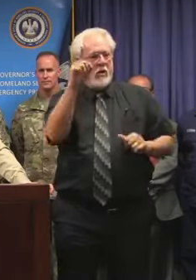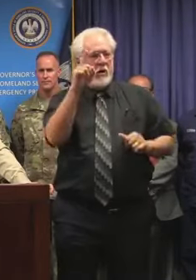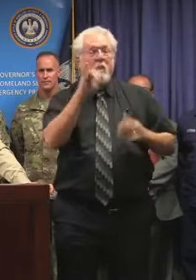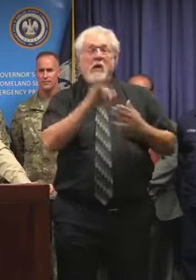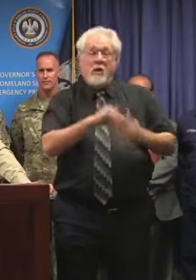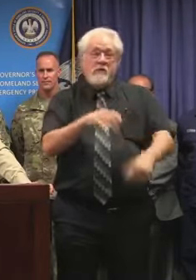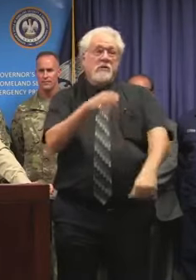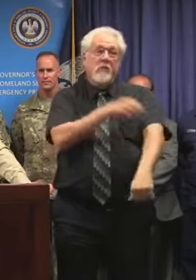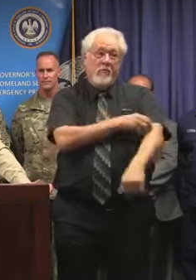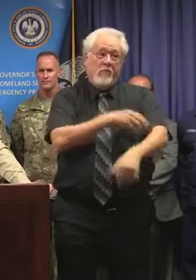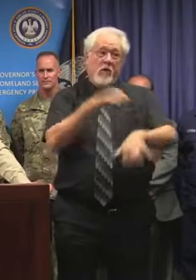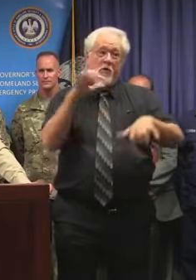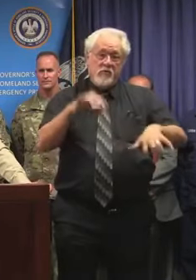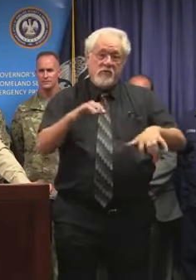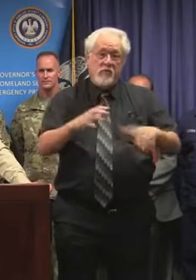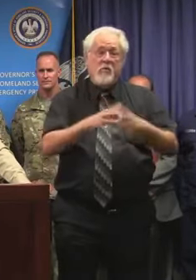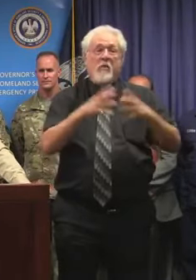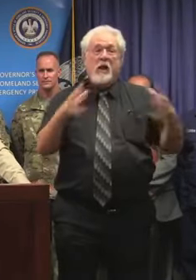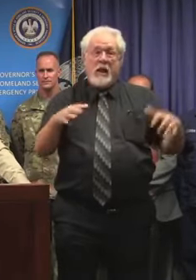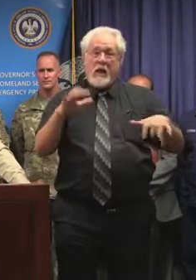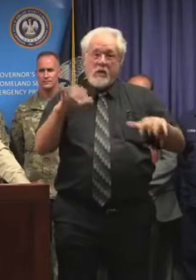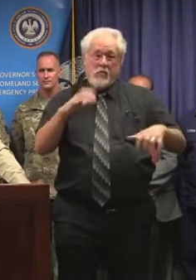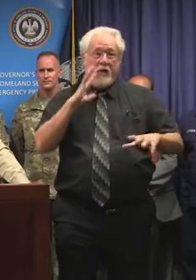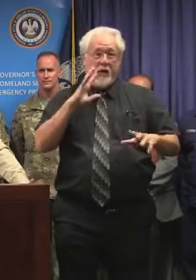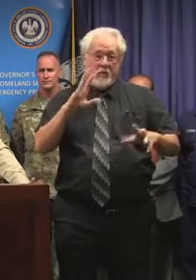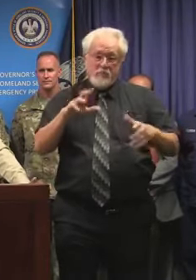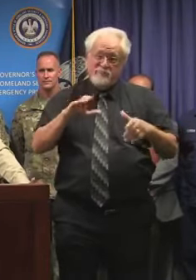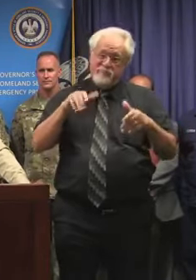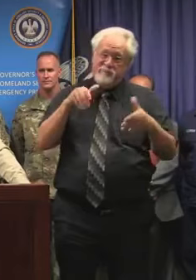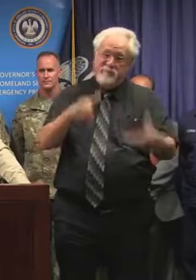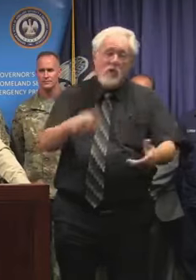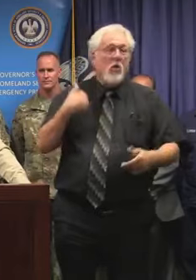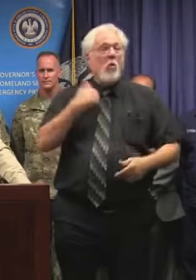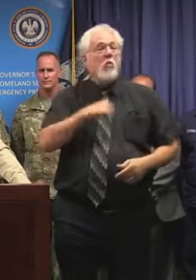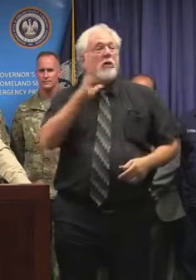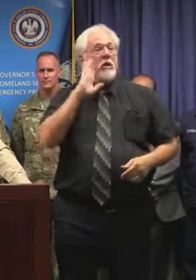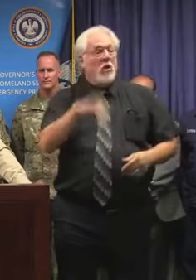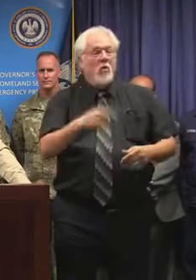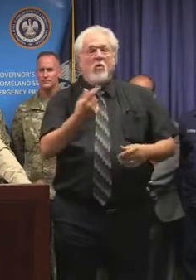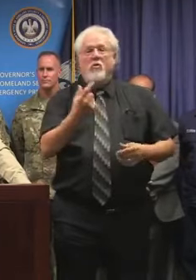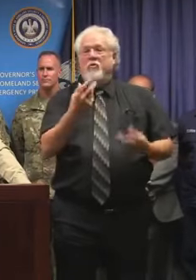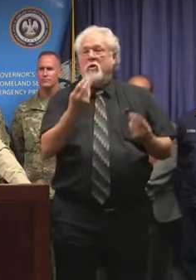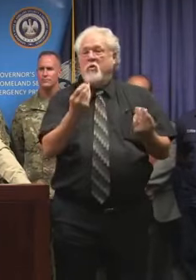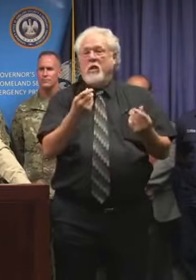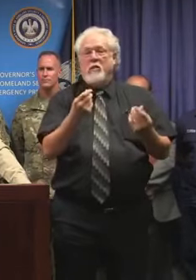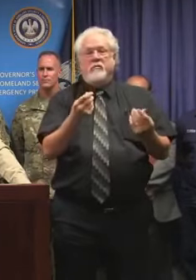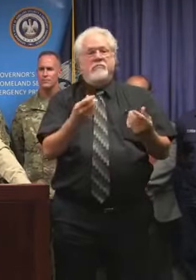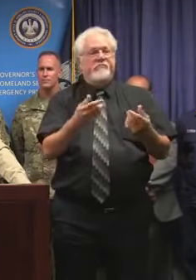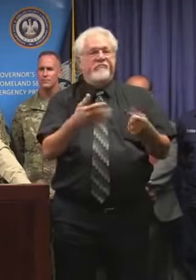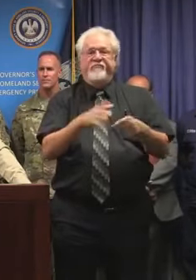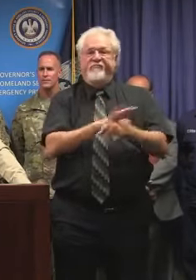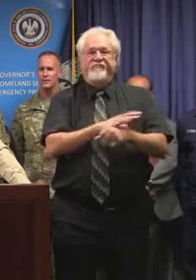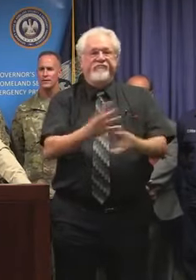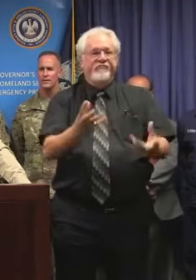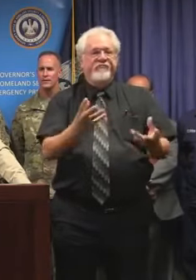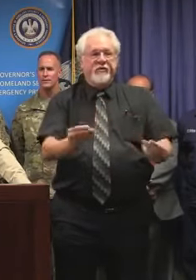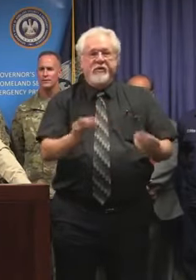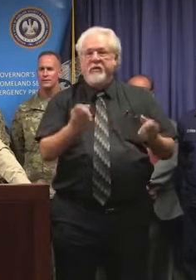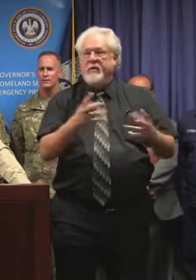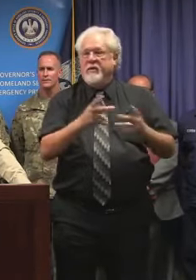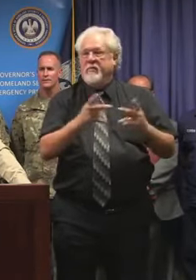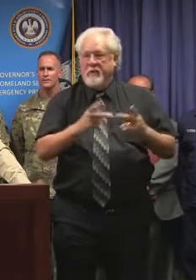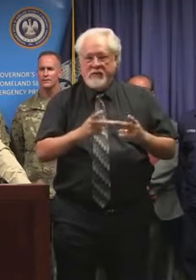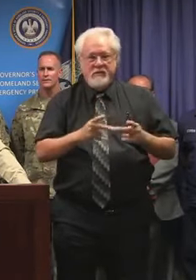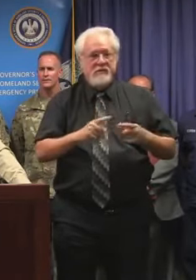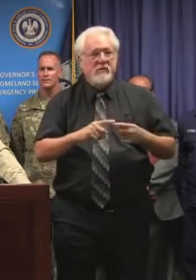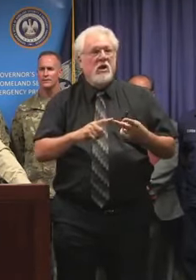powerful storm. A lot of rain will continue to be dropped. We know that the ground is saturated in many places. The winds are